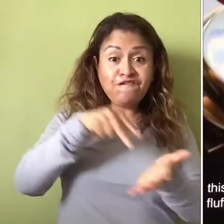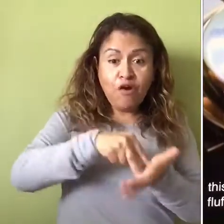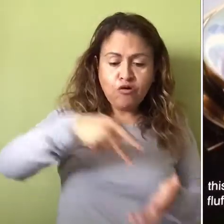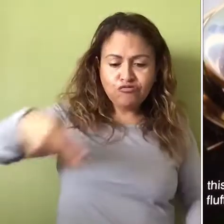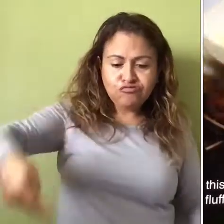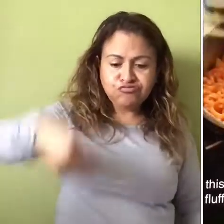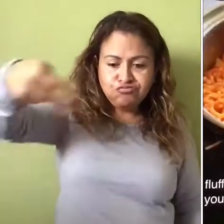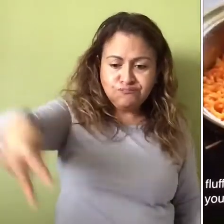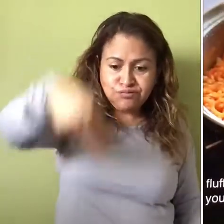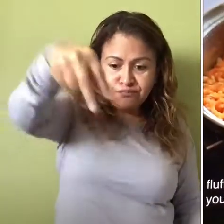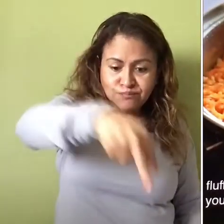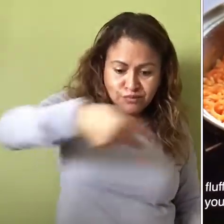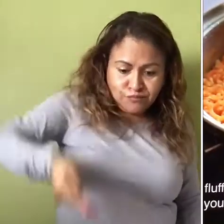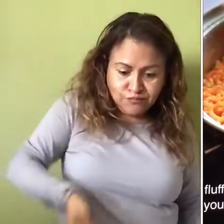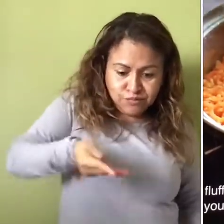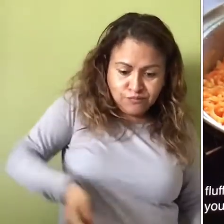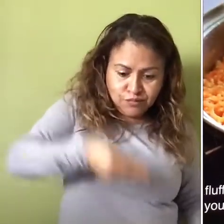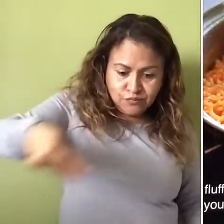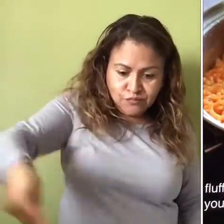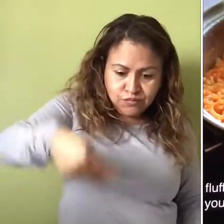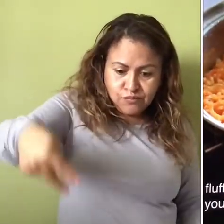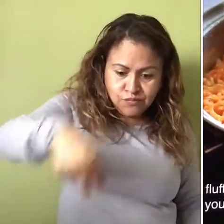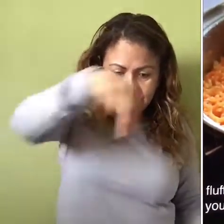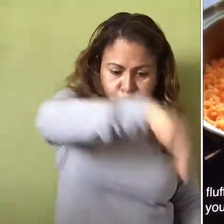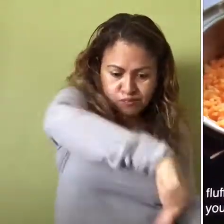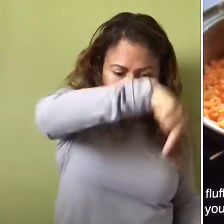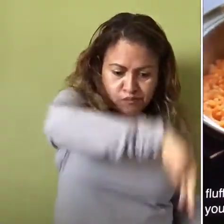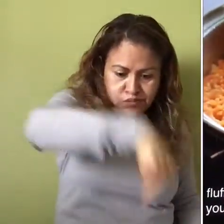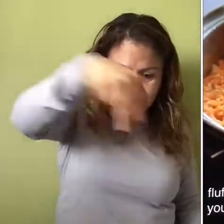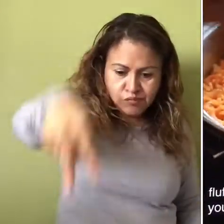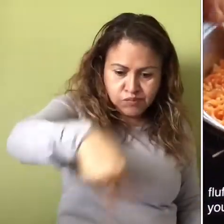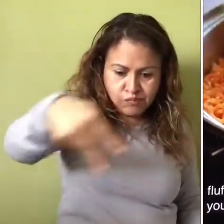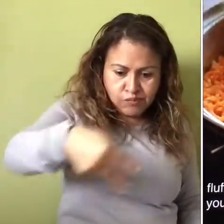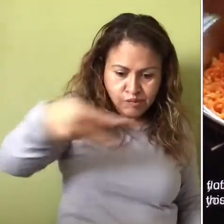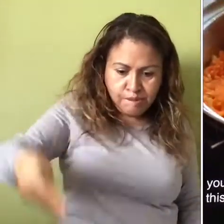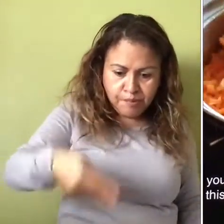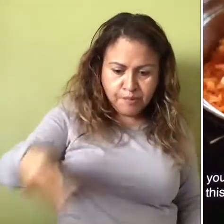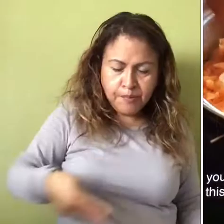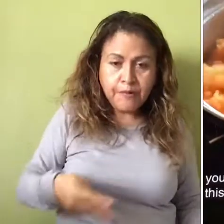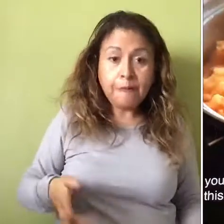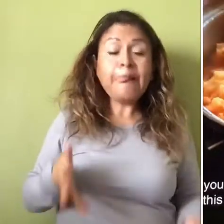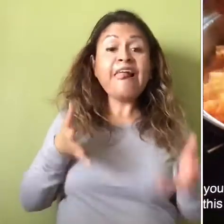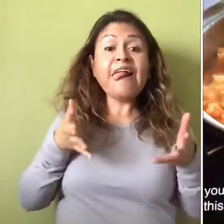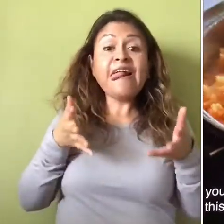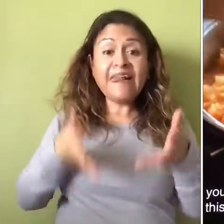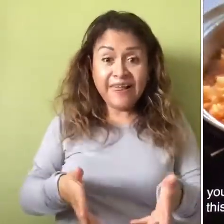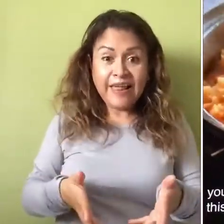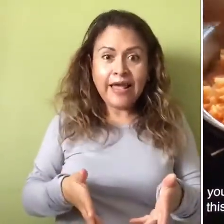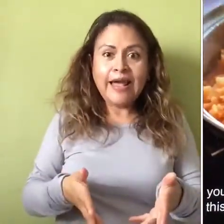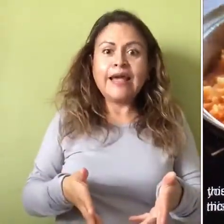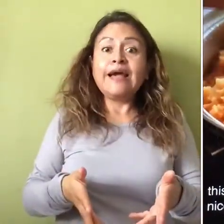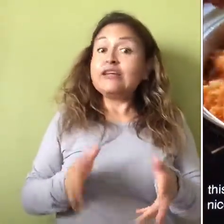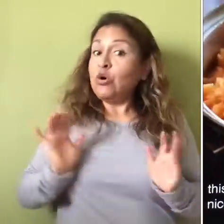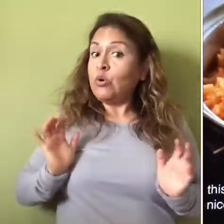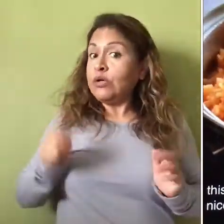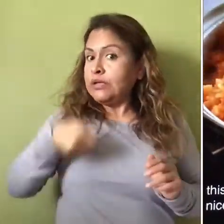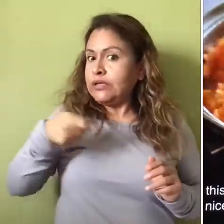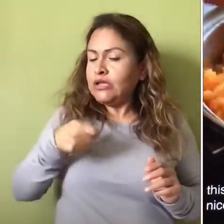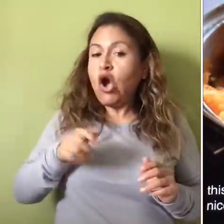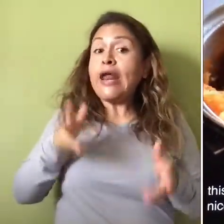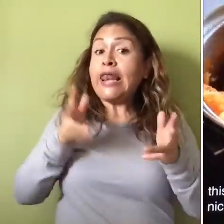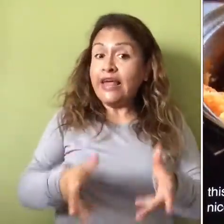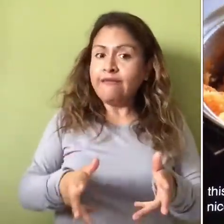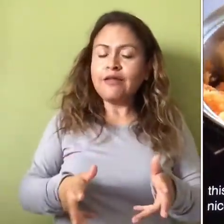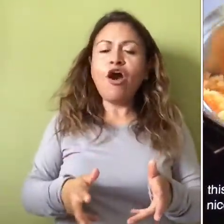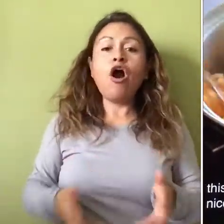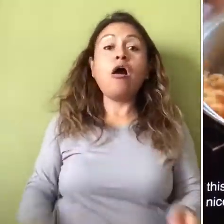You can see here how nice and fluffy this rice is. If you let it sit for another couple of minutes, it will get even more fluffy. But there